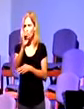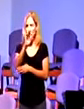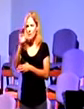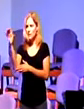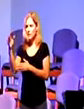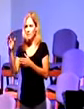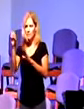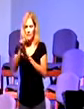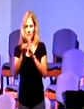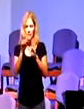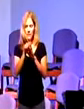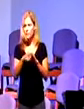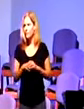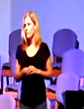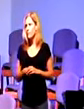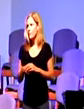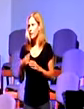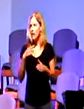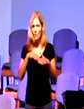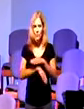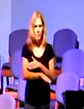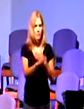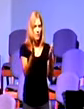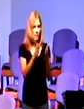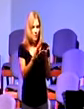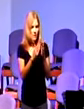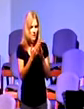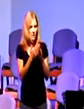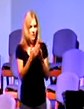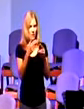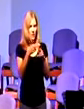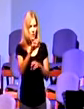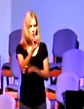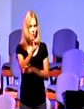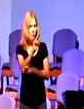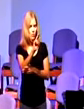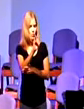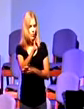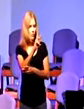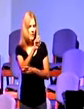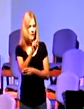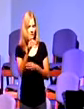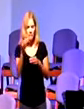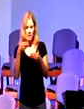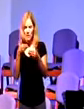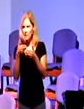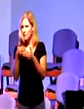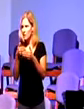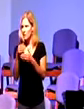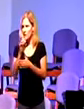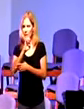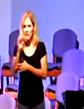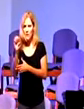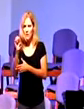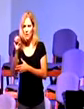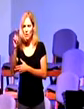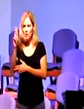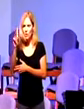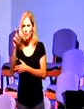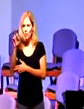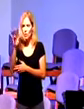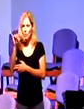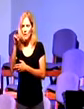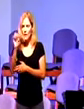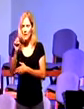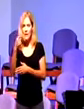season. So I was born in a small city called Sirupinsk, which is located in eastern Ukraine.